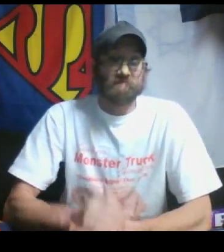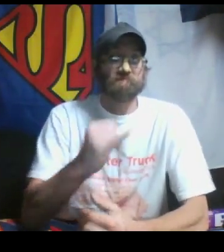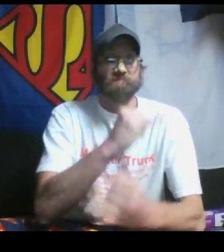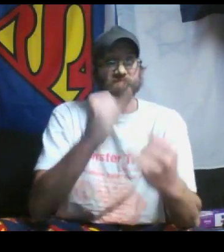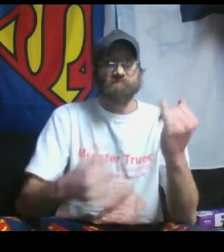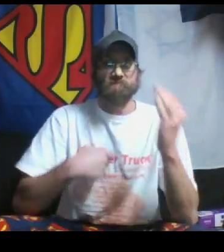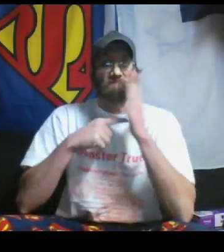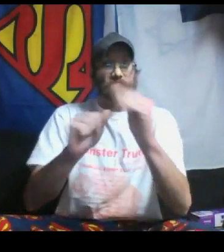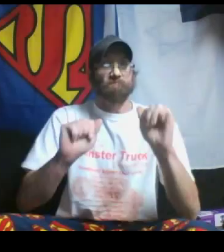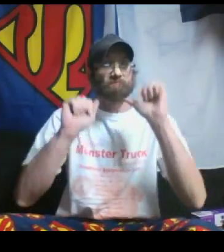of